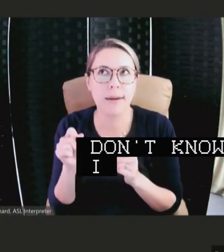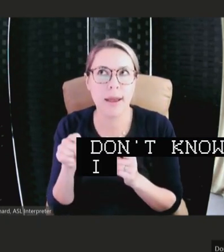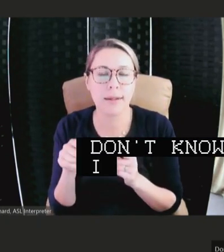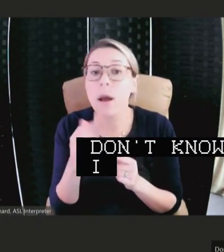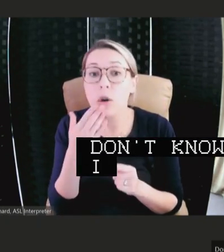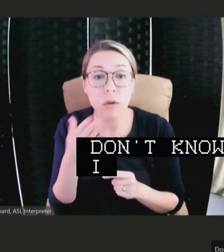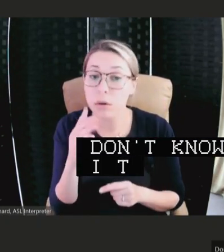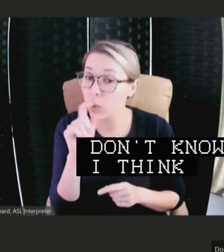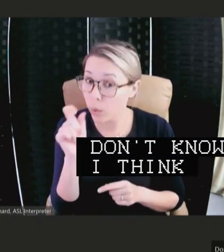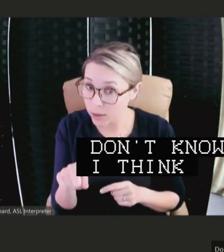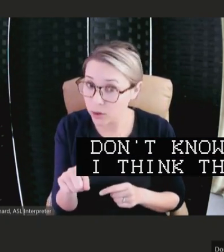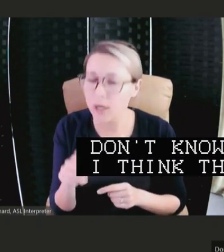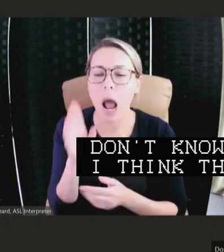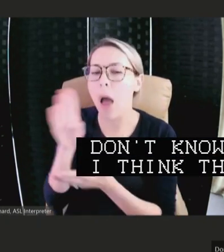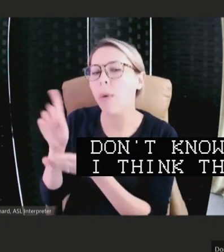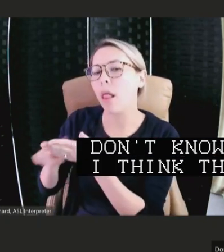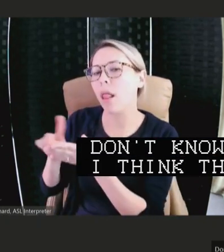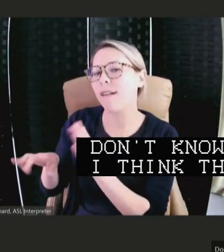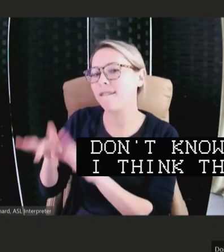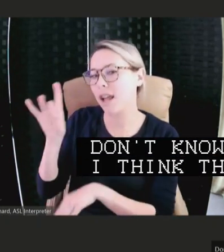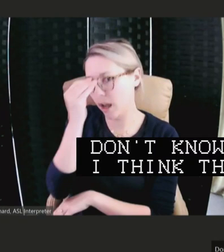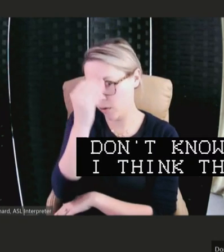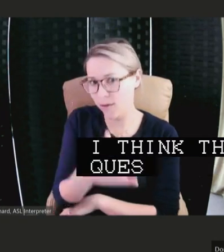excellent question, and I'll find out.